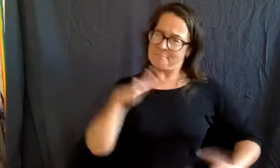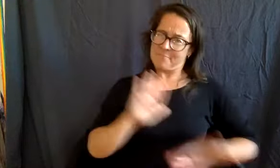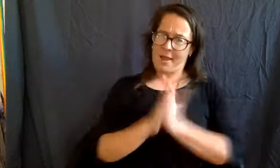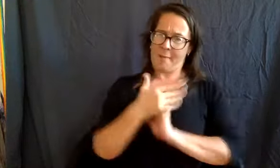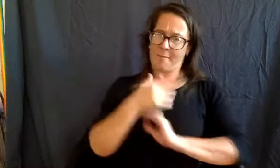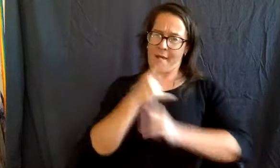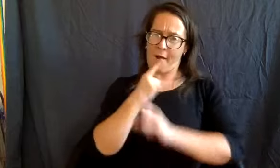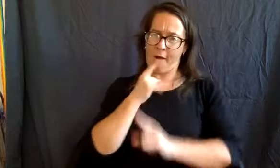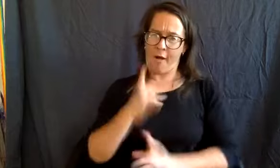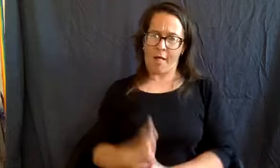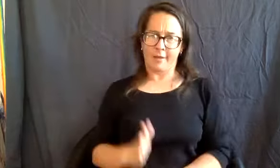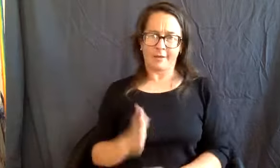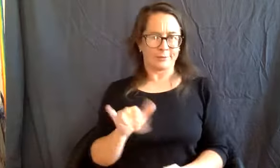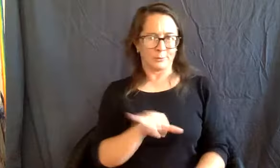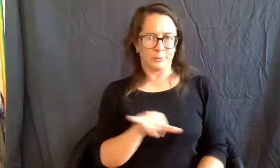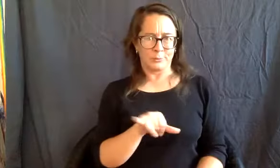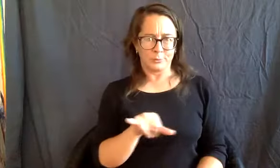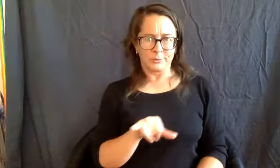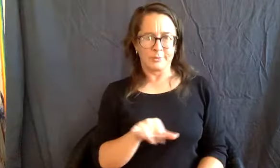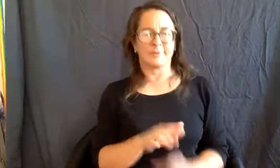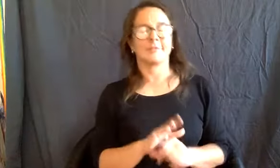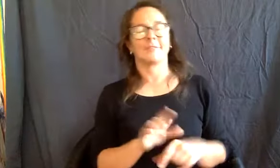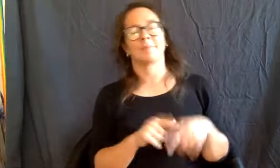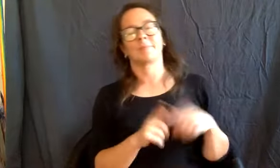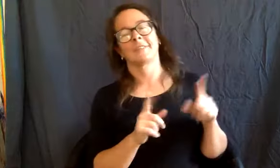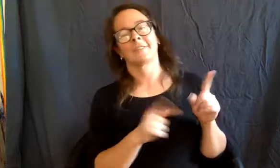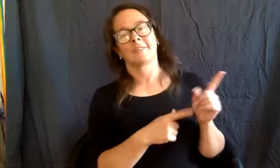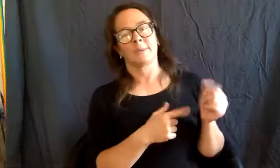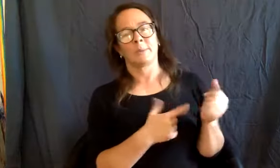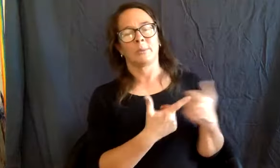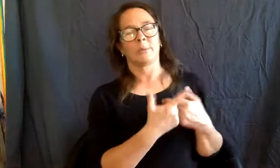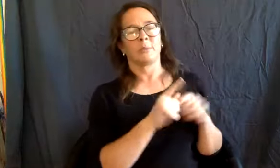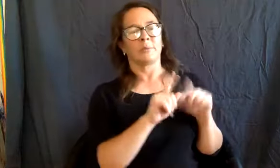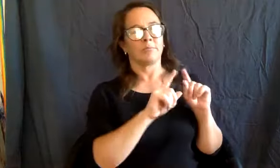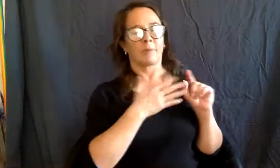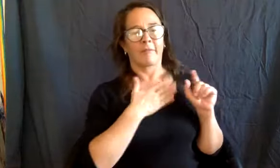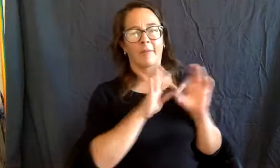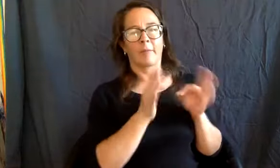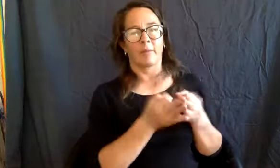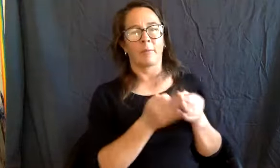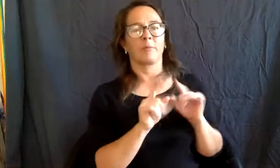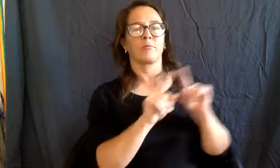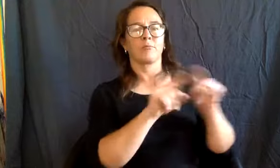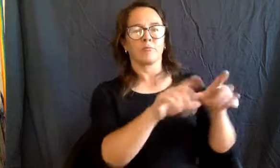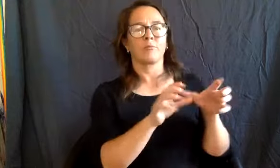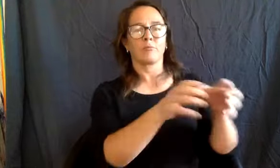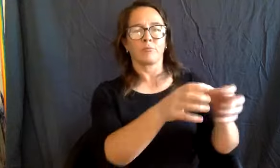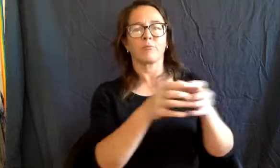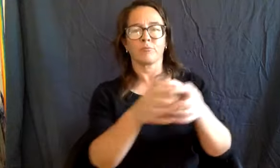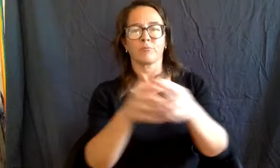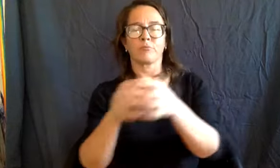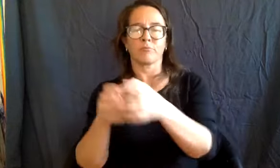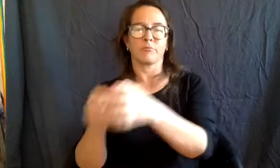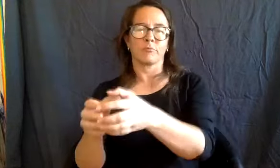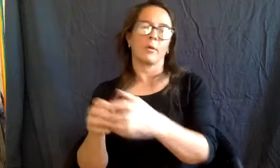and then once he got sober, he decided he was going to switch them back and put them the right way. And I apparently threw some giant fit. So